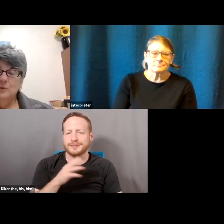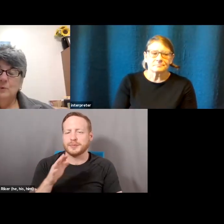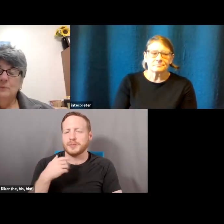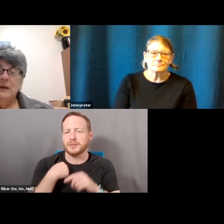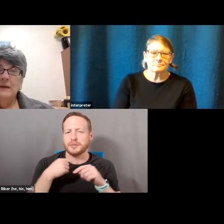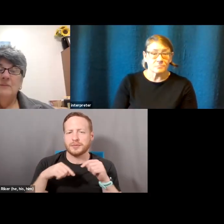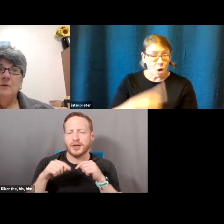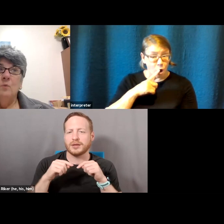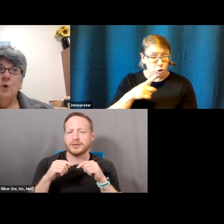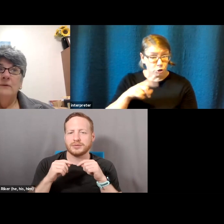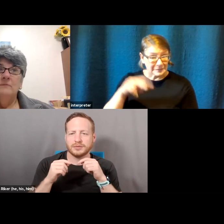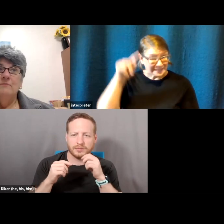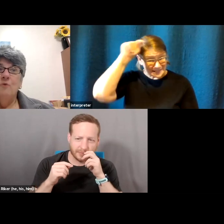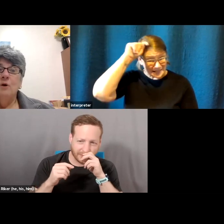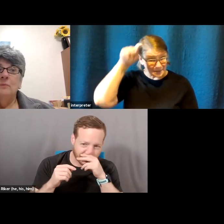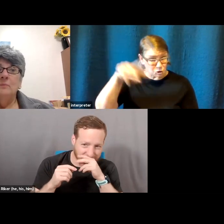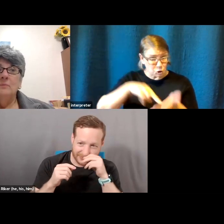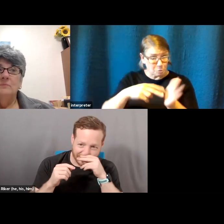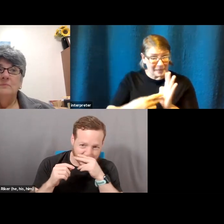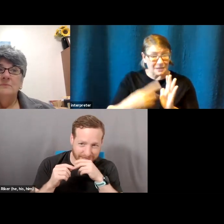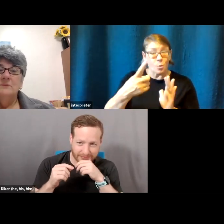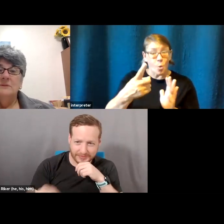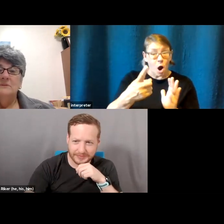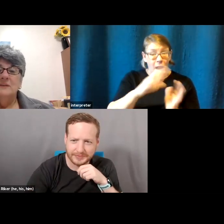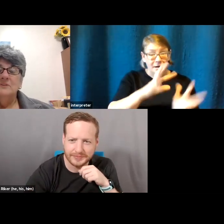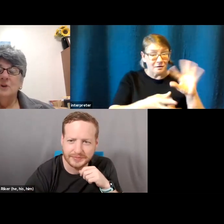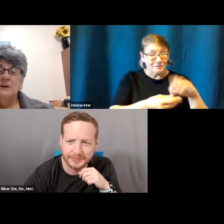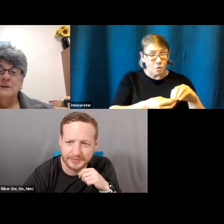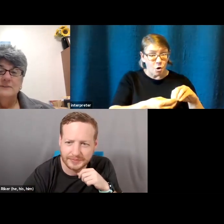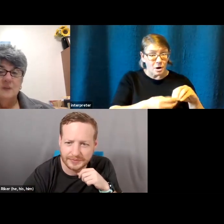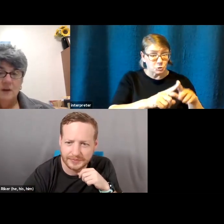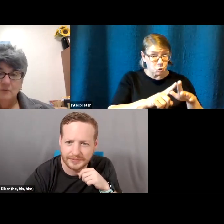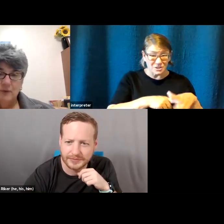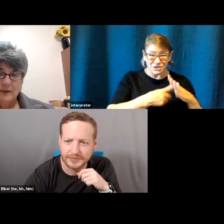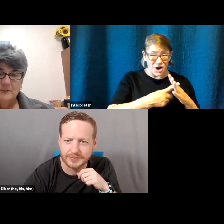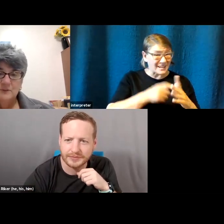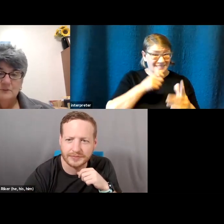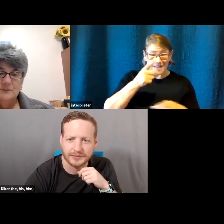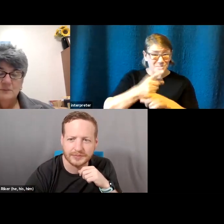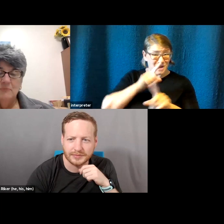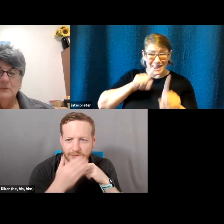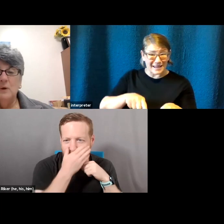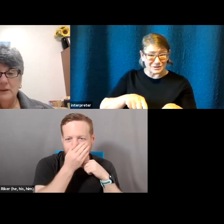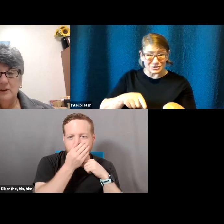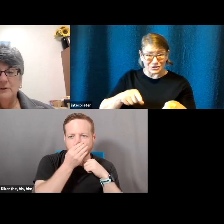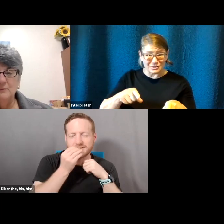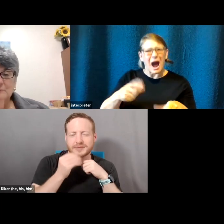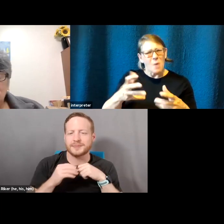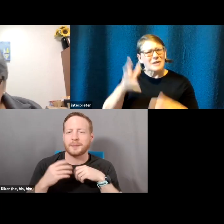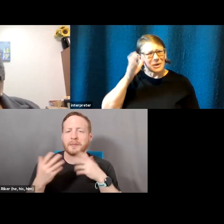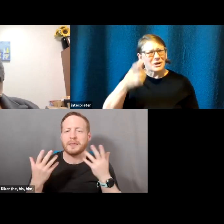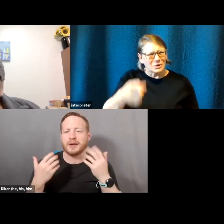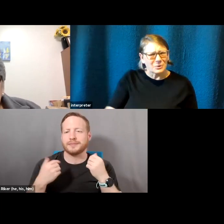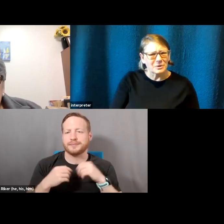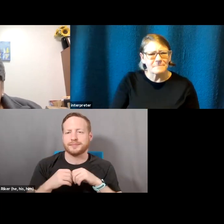Are you implying that a one forum to get started is not the right answer? Tim, I really want to hear you.